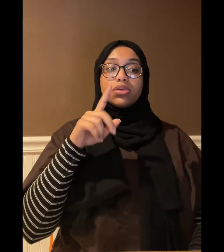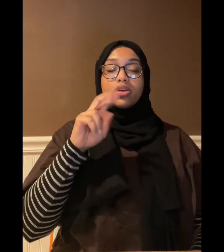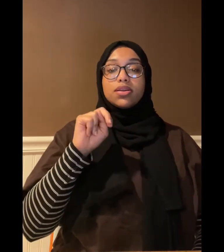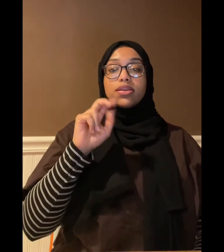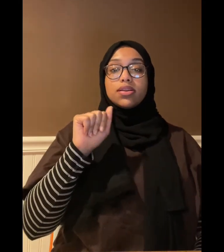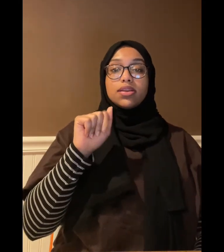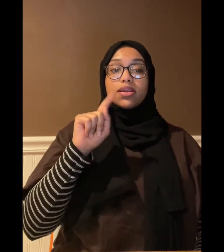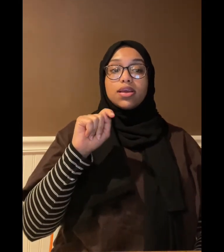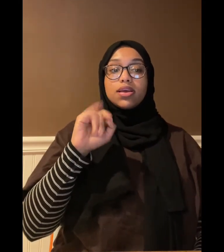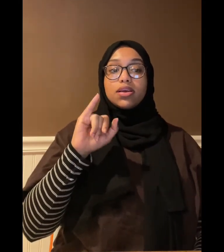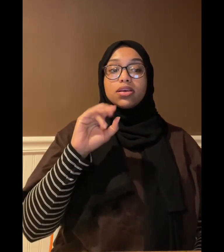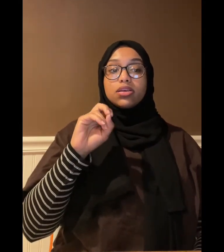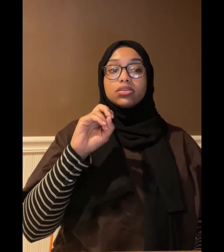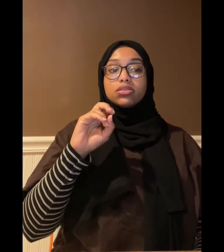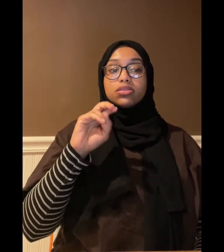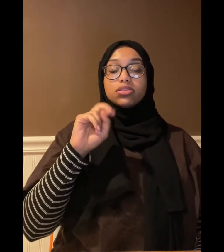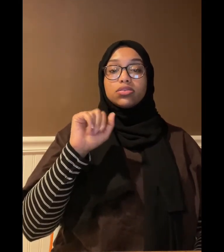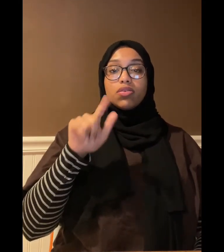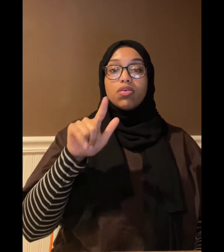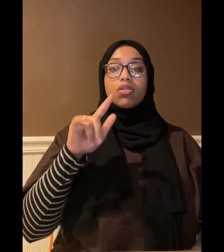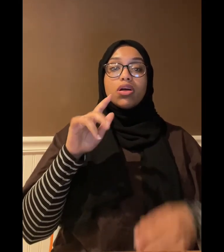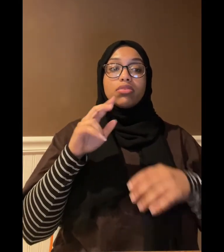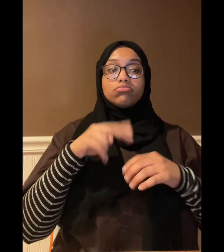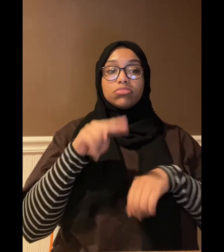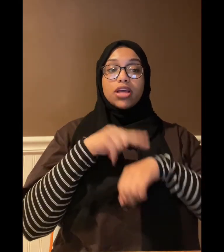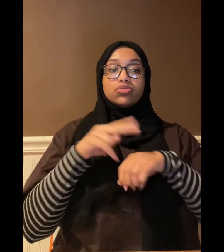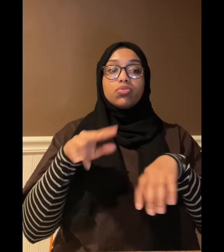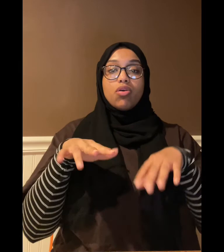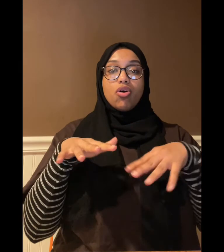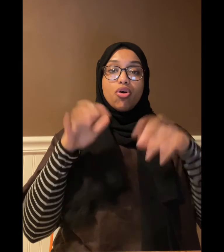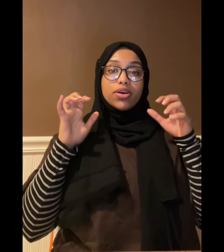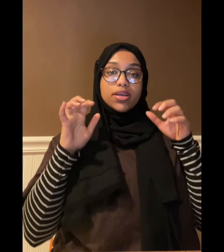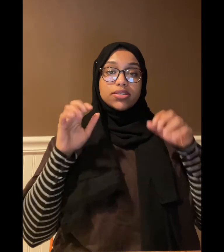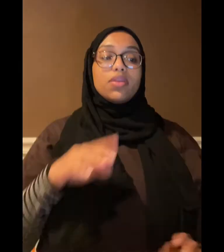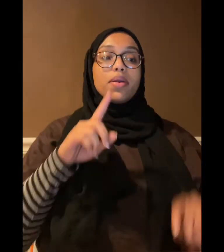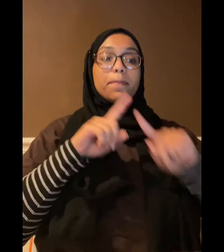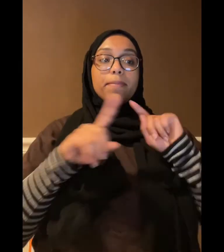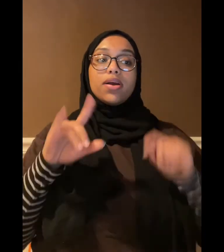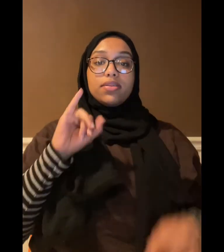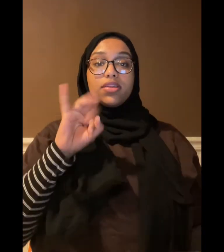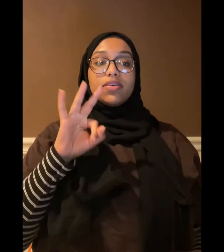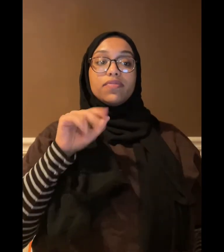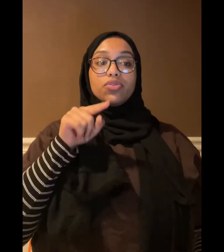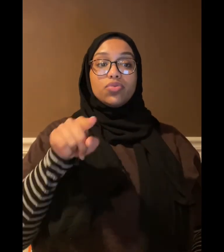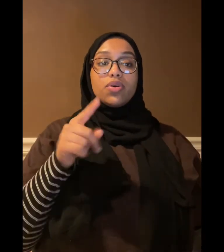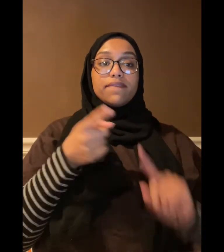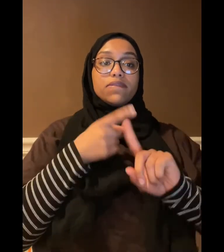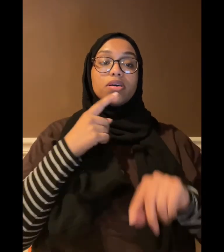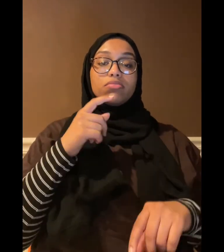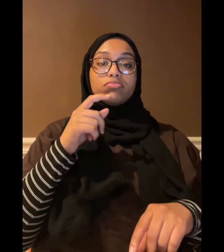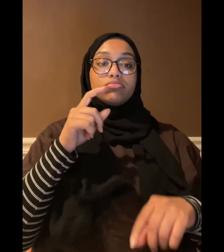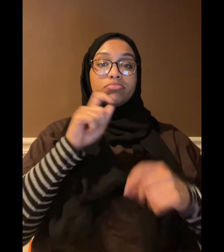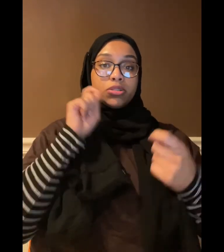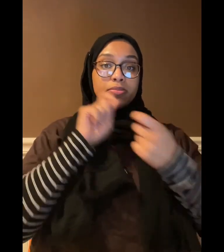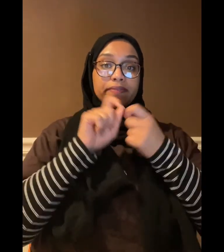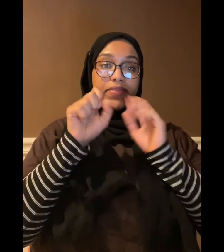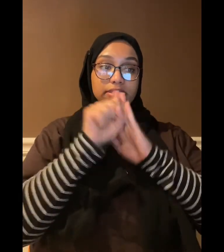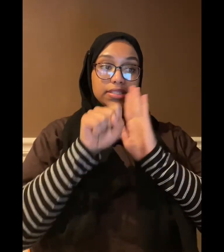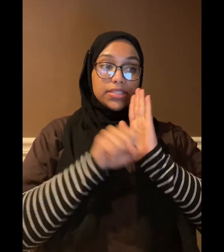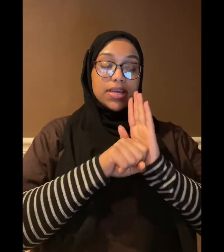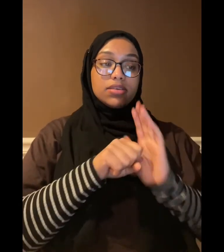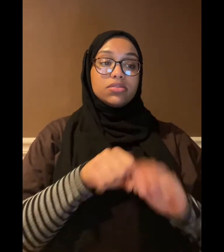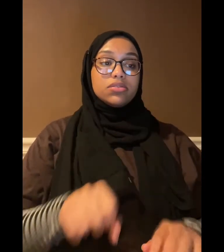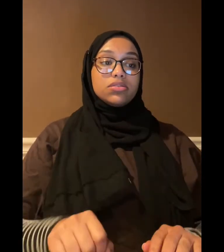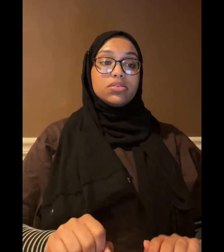what you're doing there. So you should always, whenever the bill starts talking of amending